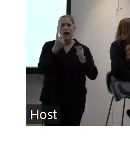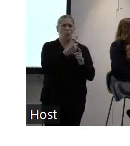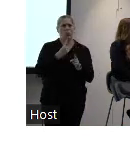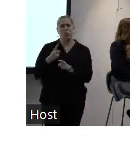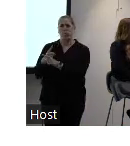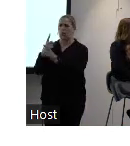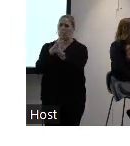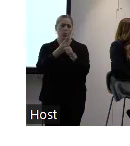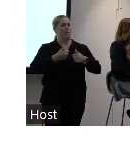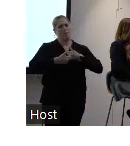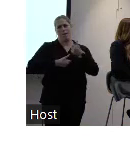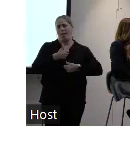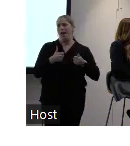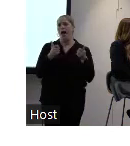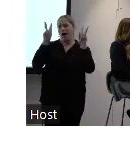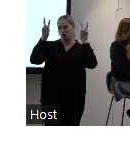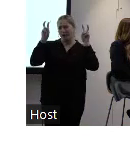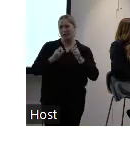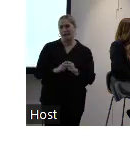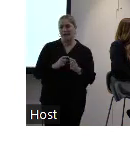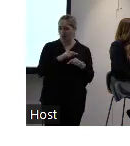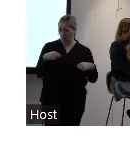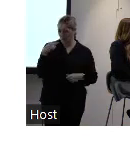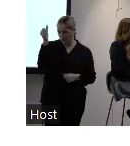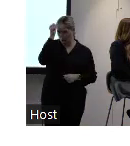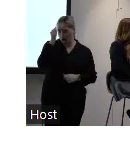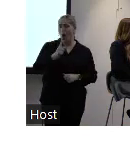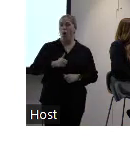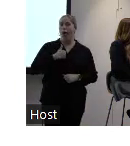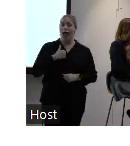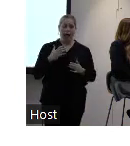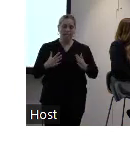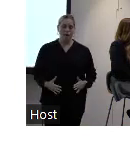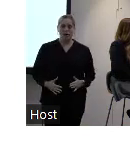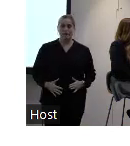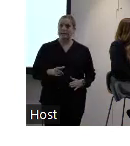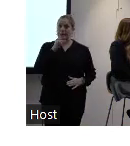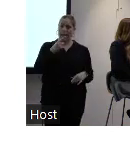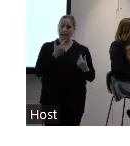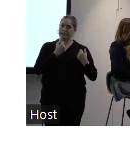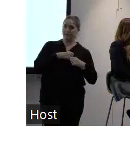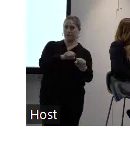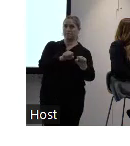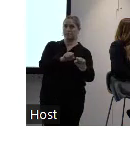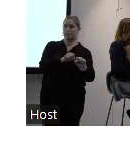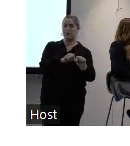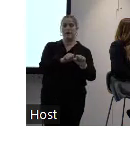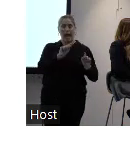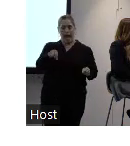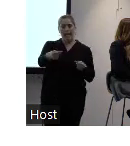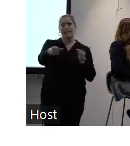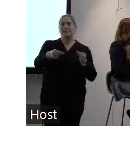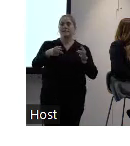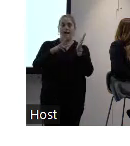past. We're incredibly aware now that it's our body's defense against pathogens, viruses and bacteria that will